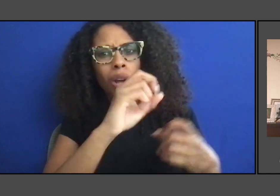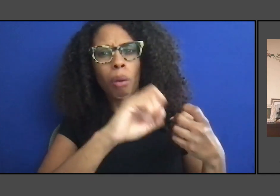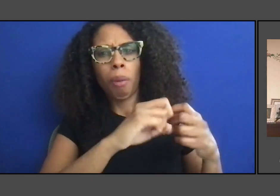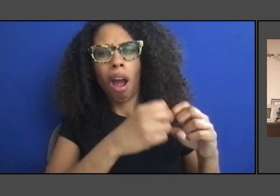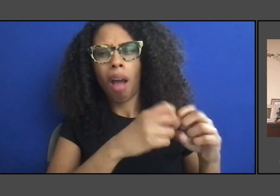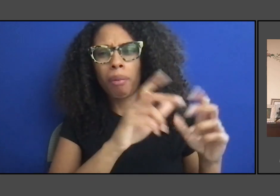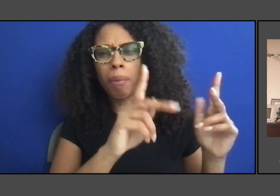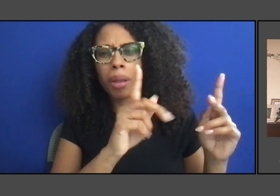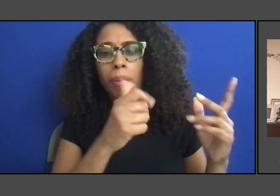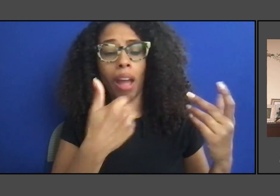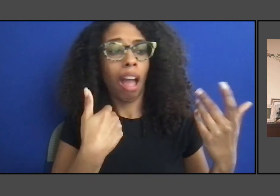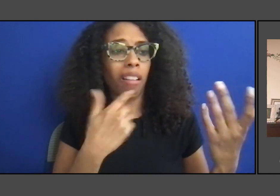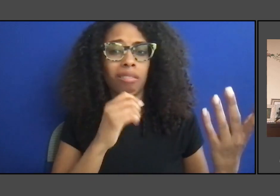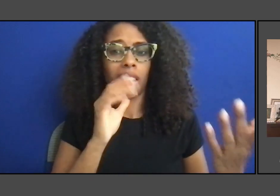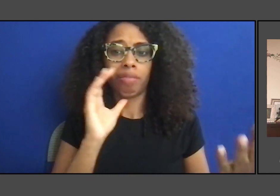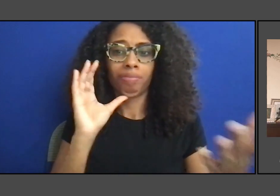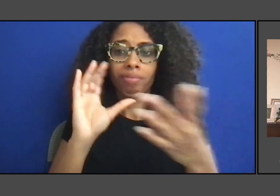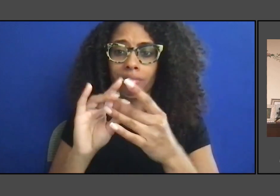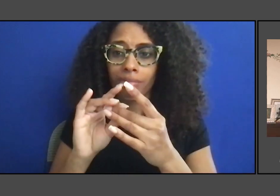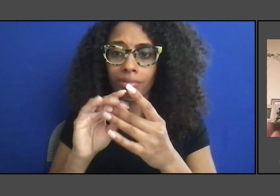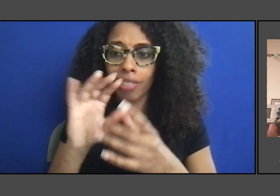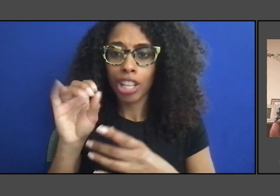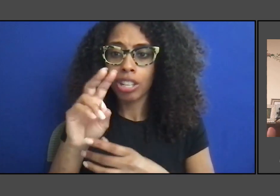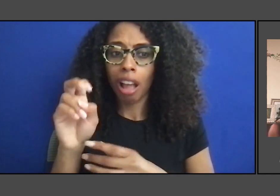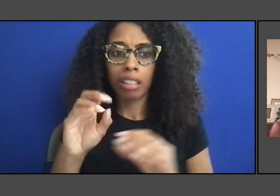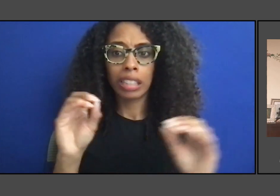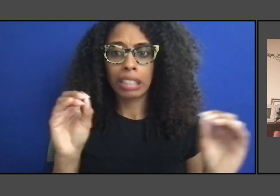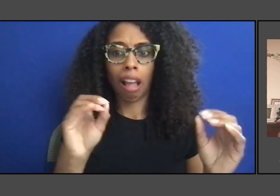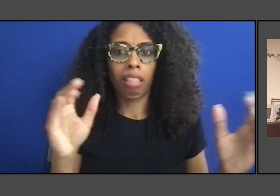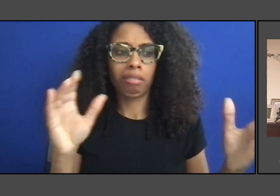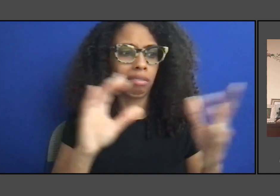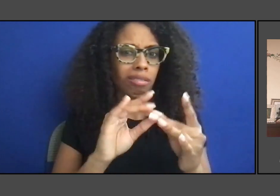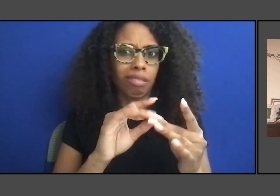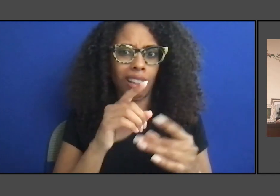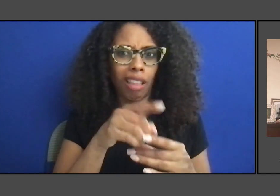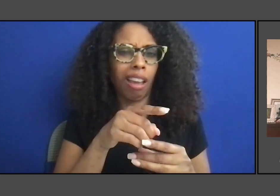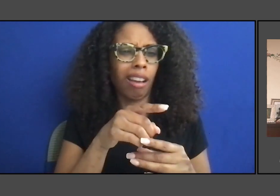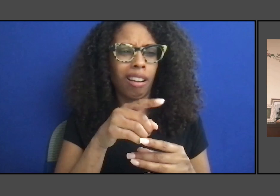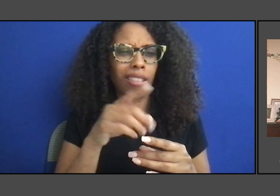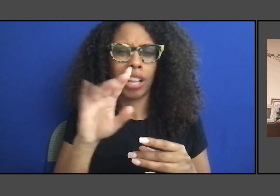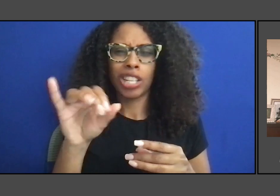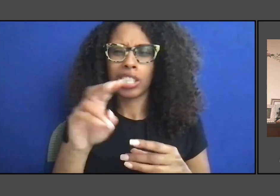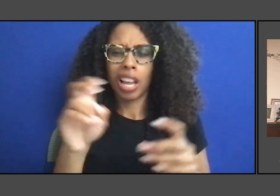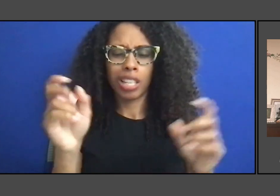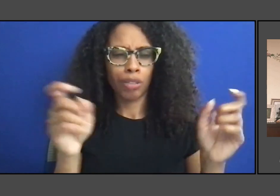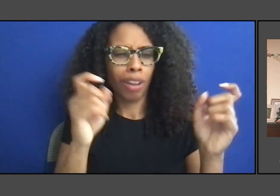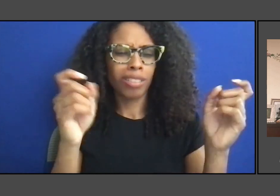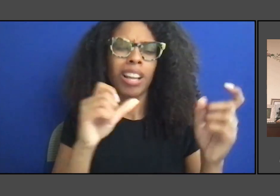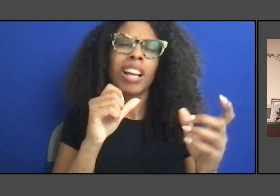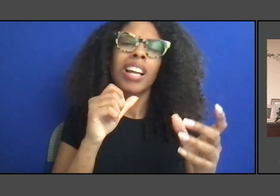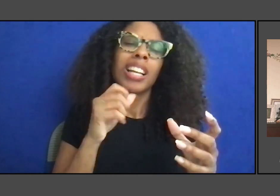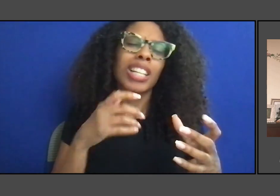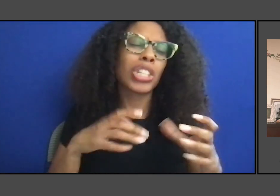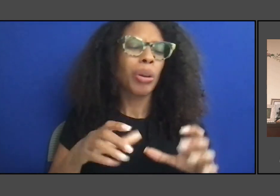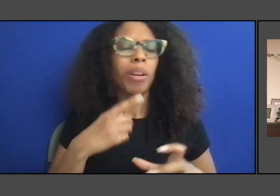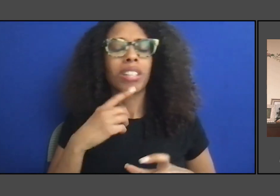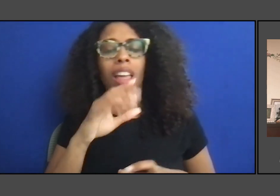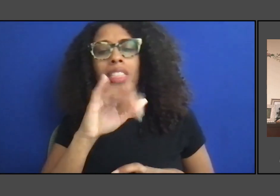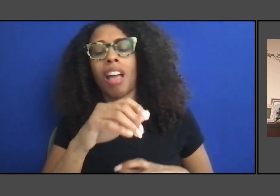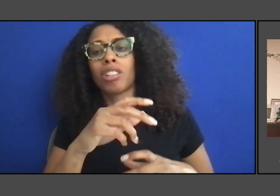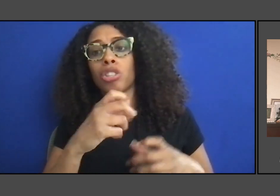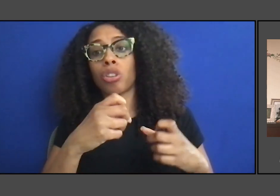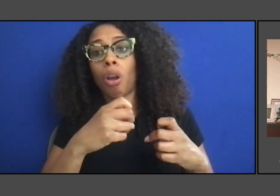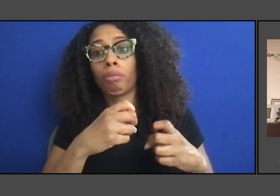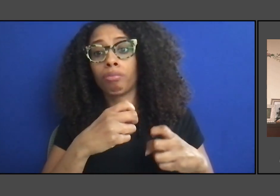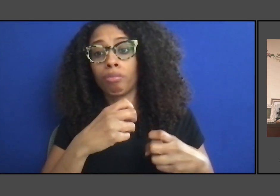with jazz at all, at jazz festivals. I won't say that's a problem, because they probably pay the bills for the jazz musicians that